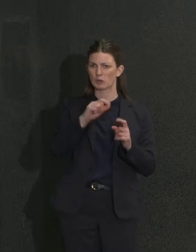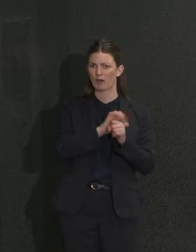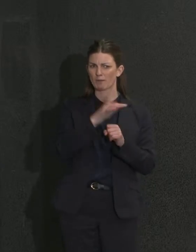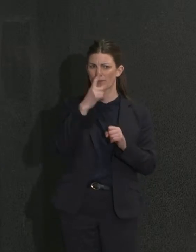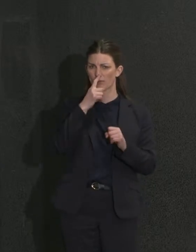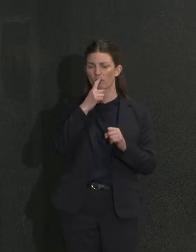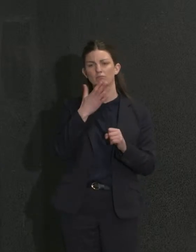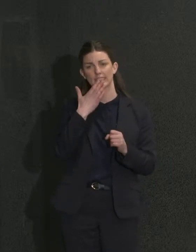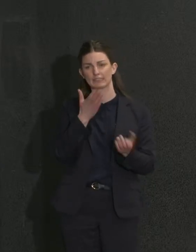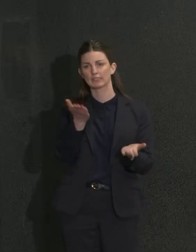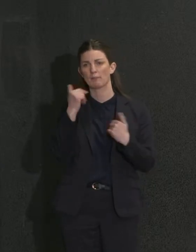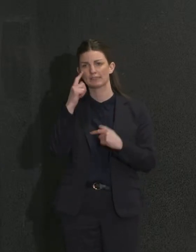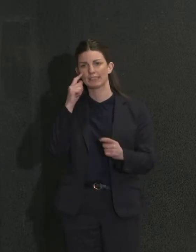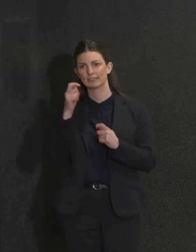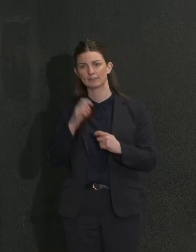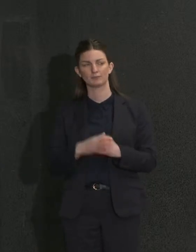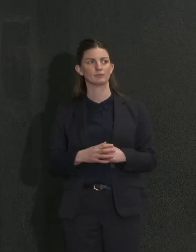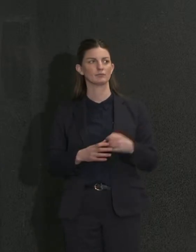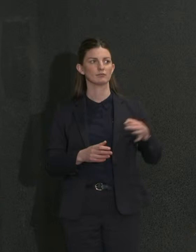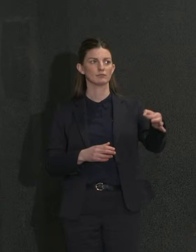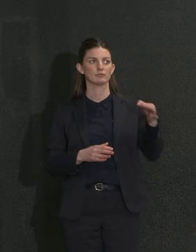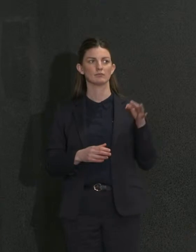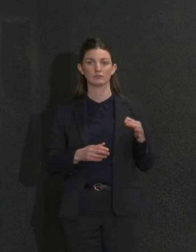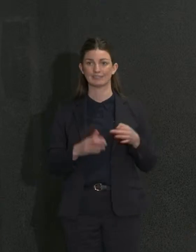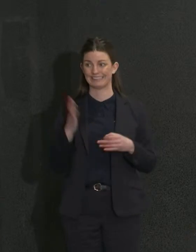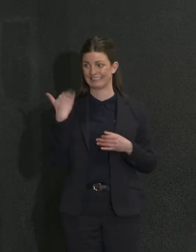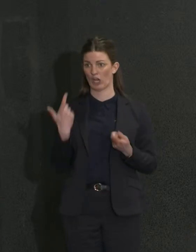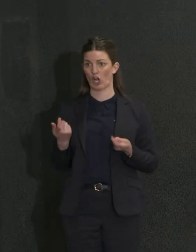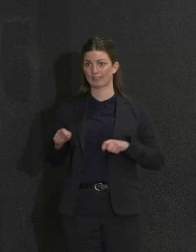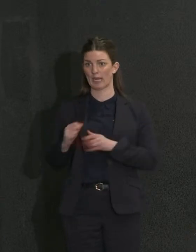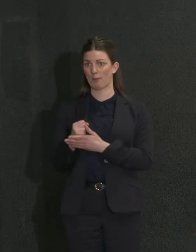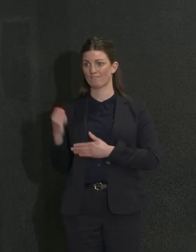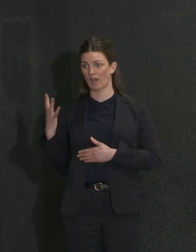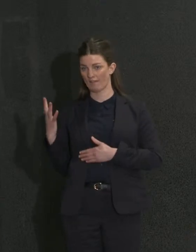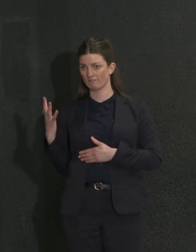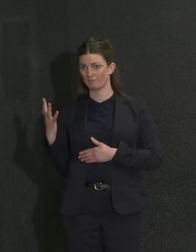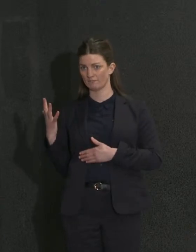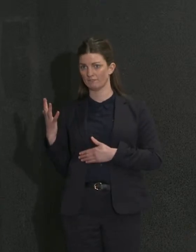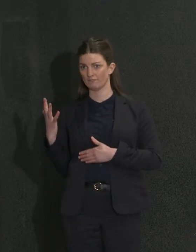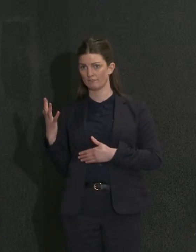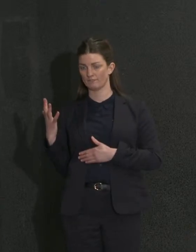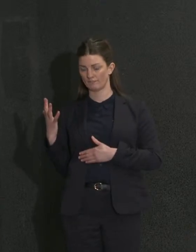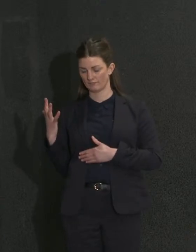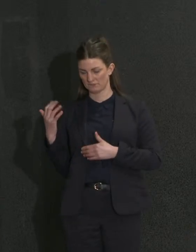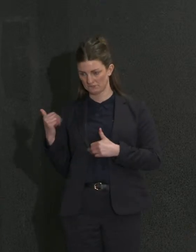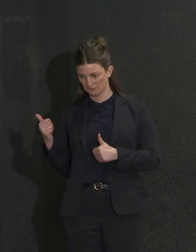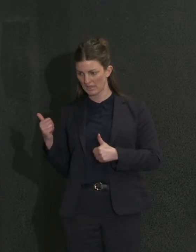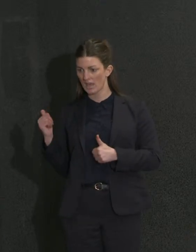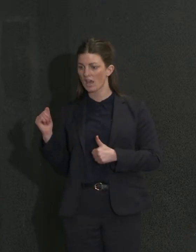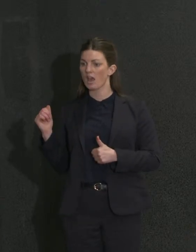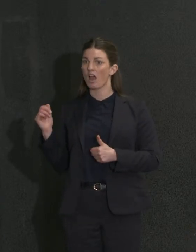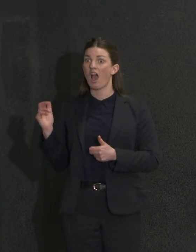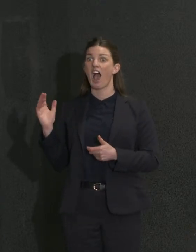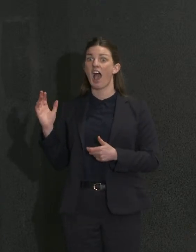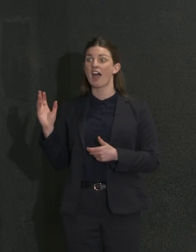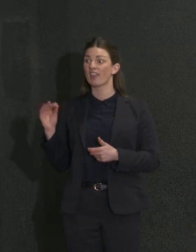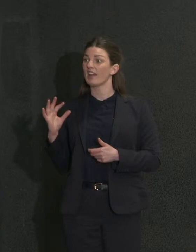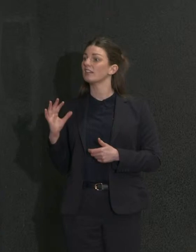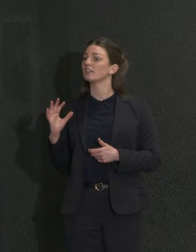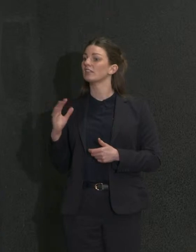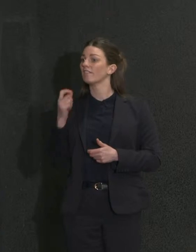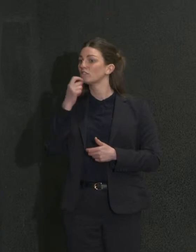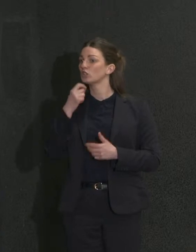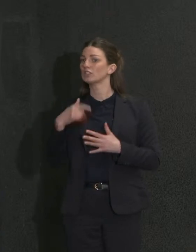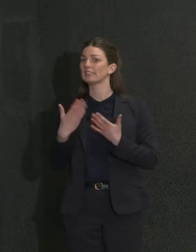last lockdown, Yep. lockdown 5, Yep. at a time when we'd only had one donut day, effectively. That's right. Now that we have